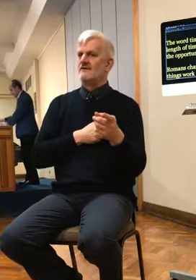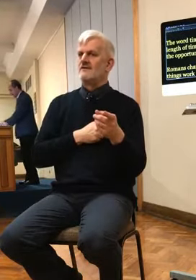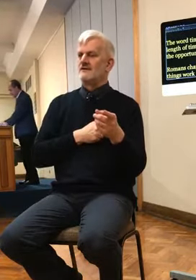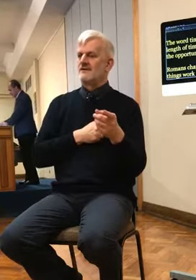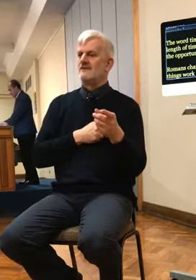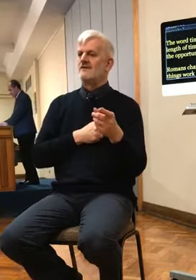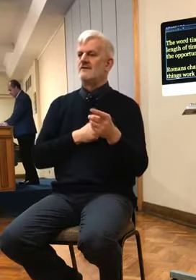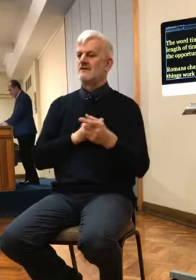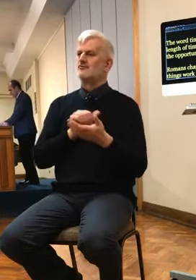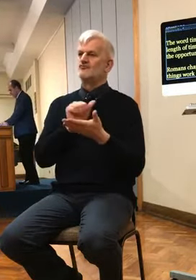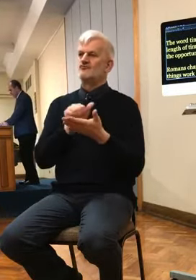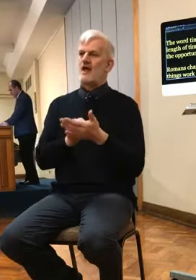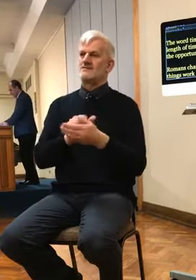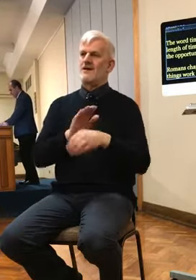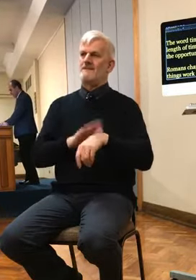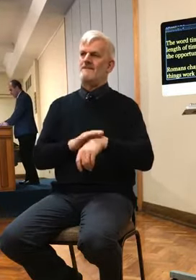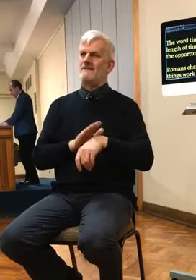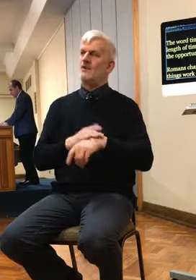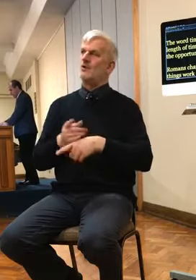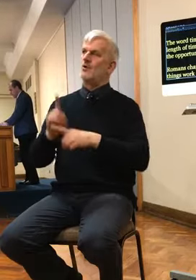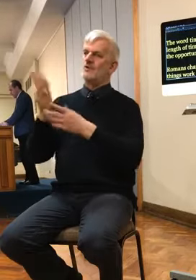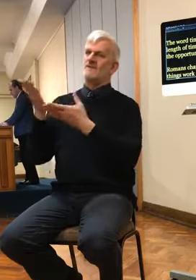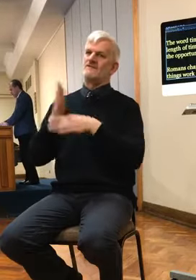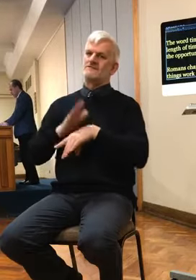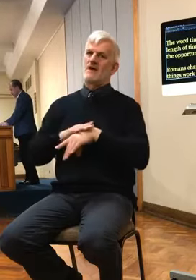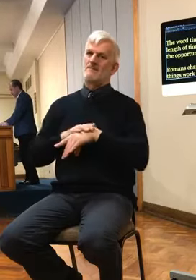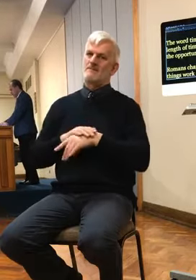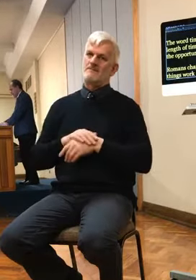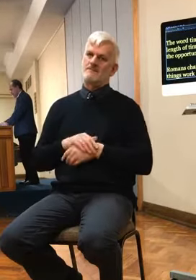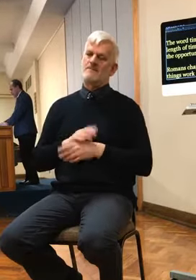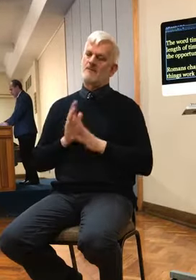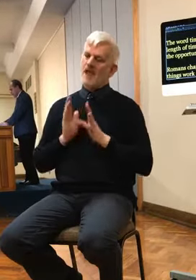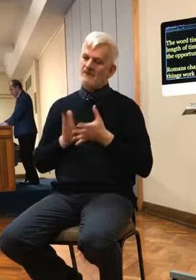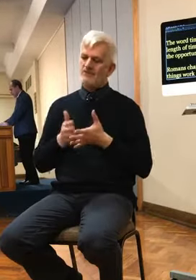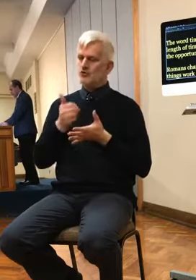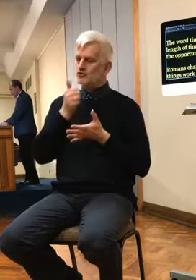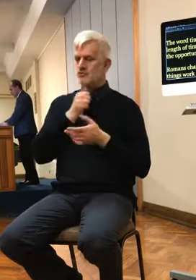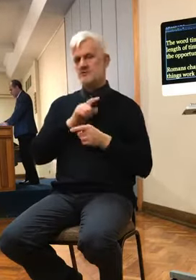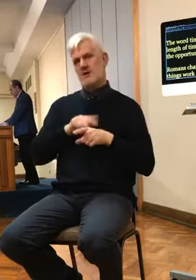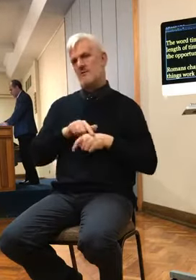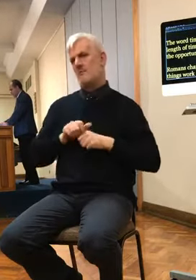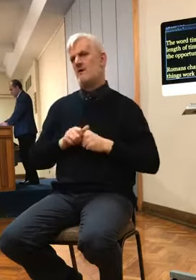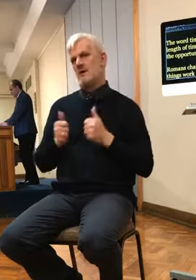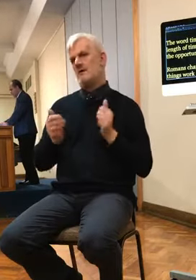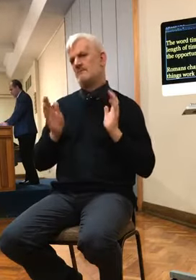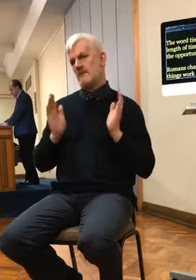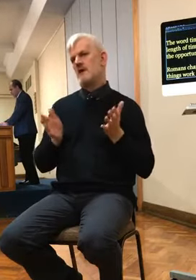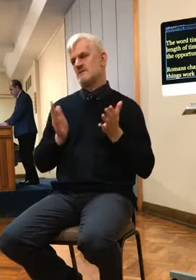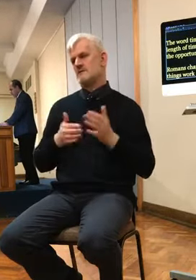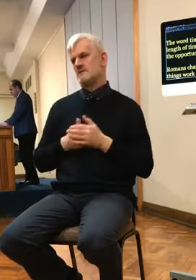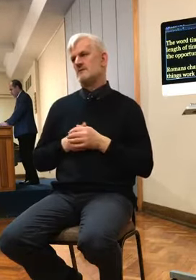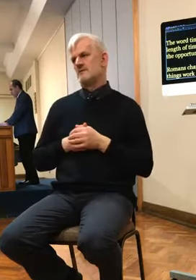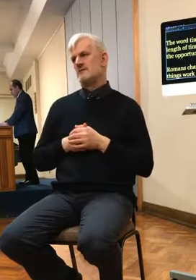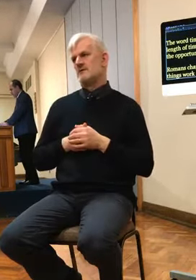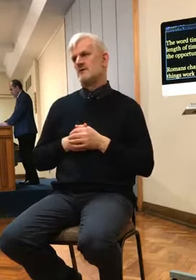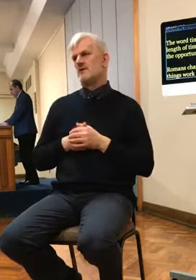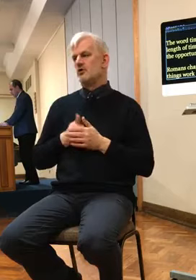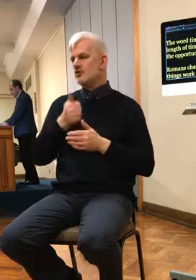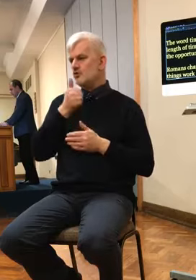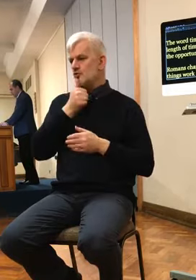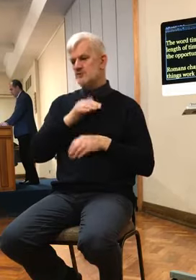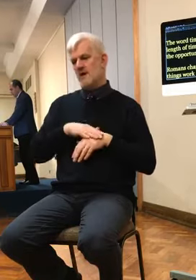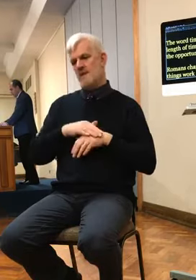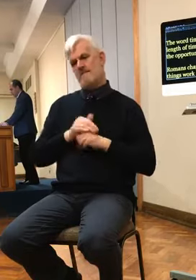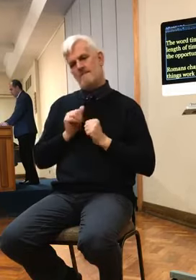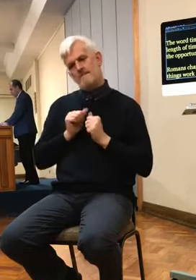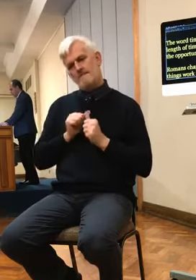the Satan given to us by God. So we are to exhorted here to make the best use of our